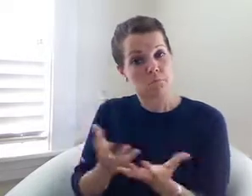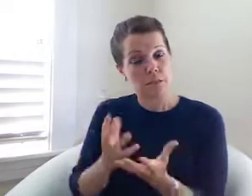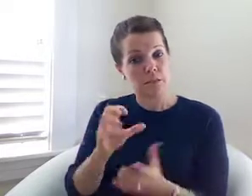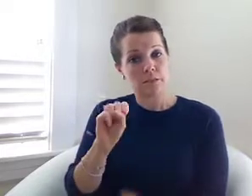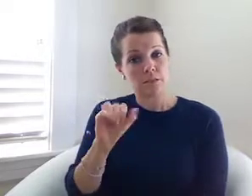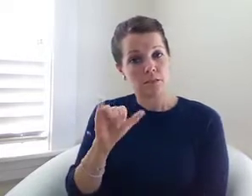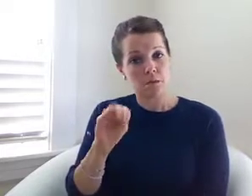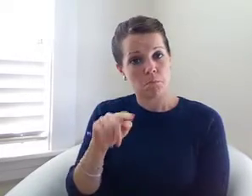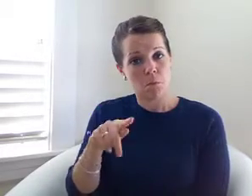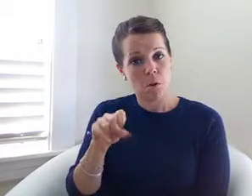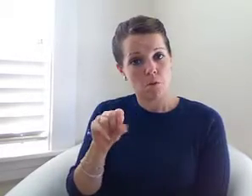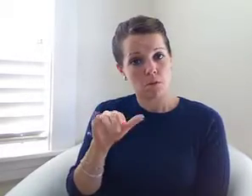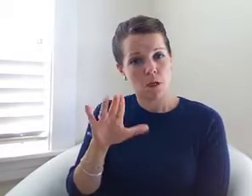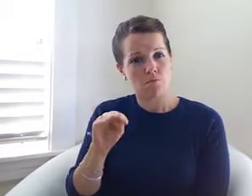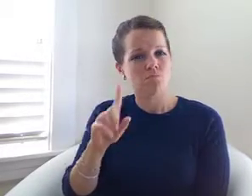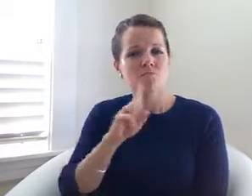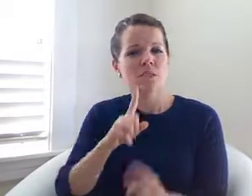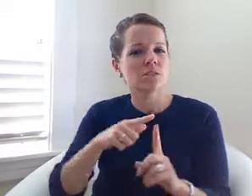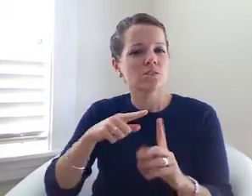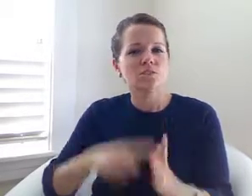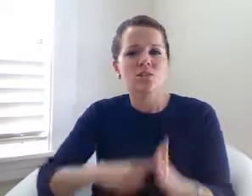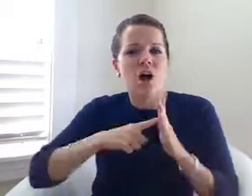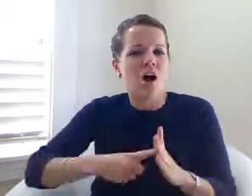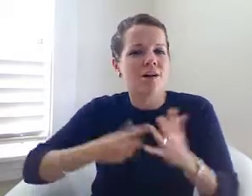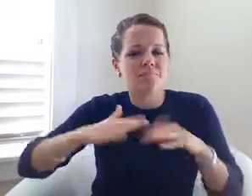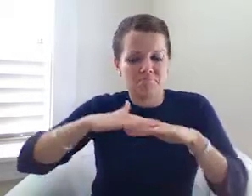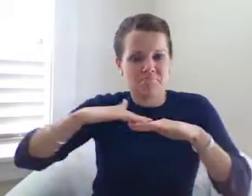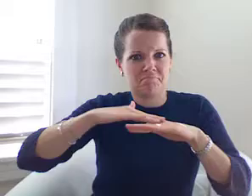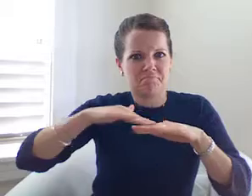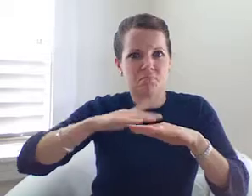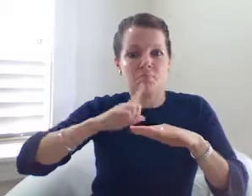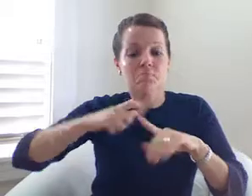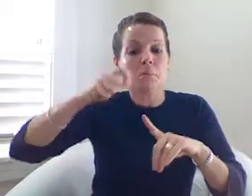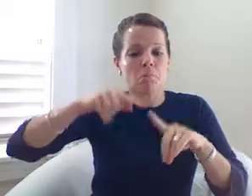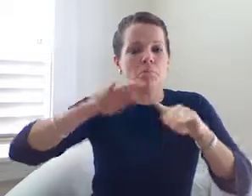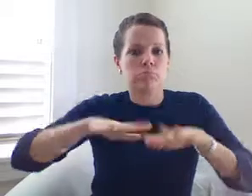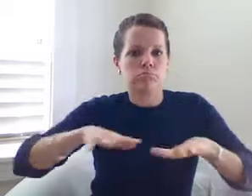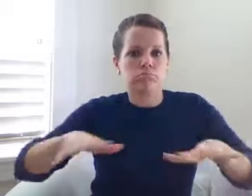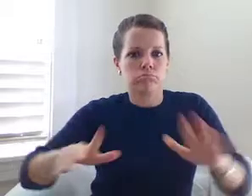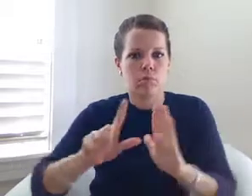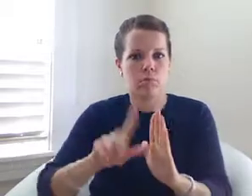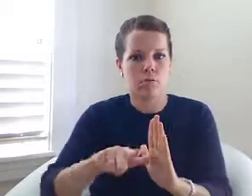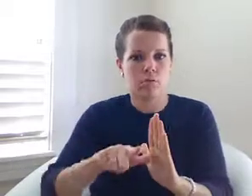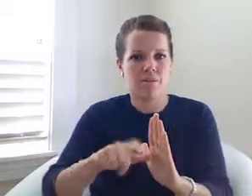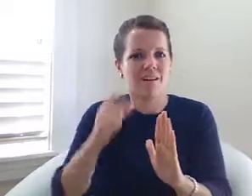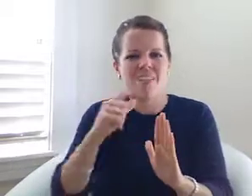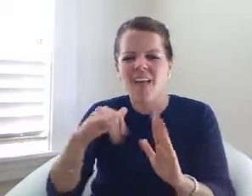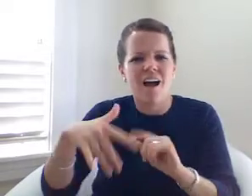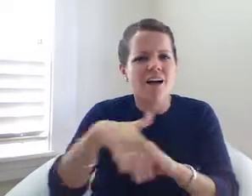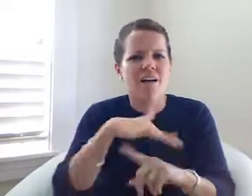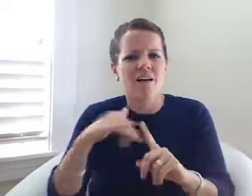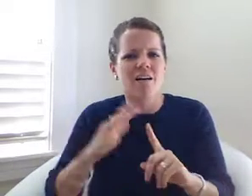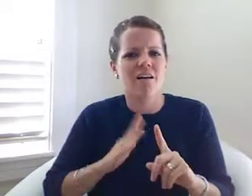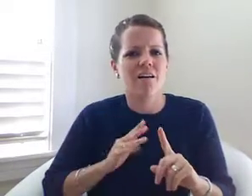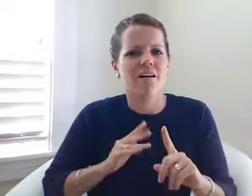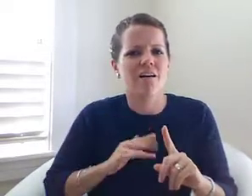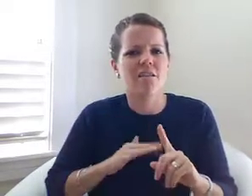drop of water that creates the ripple. Being present among fellow healthcare interpreters and other healthcare professionals produced a